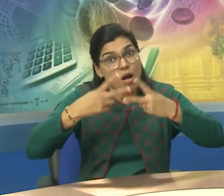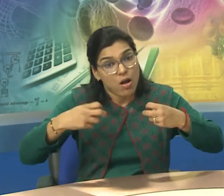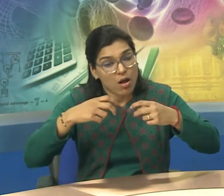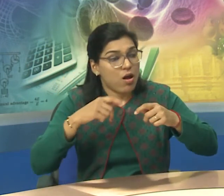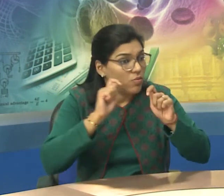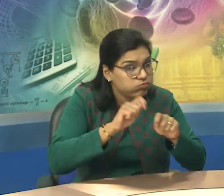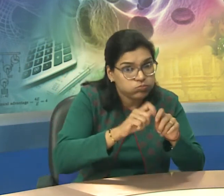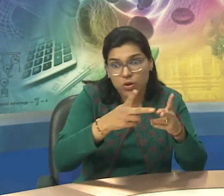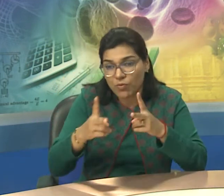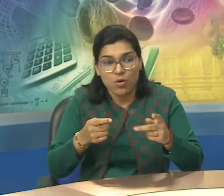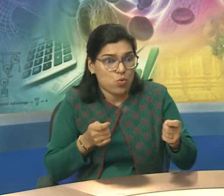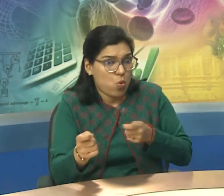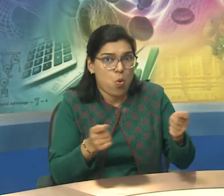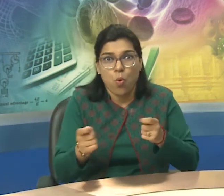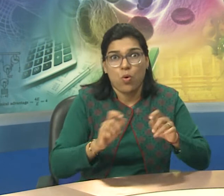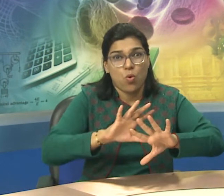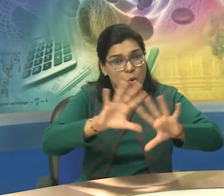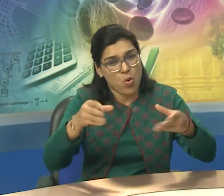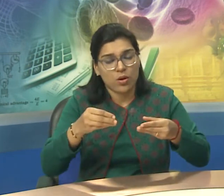and development expenses.